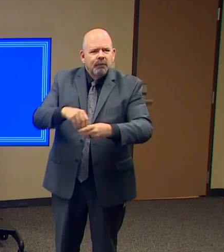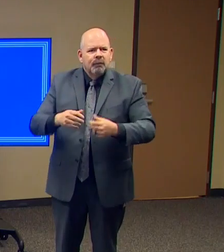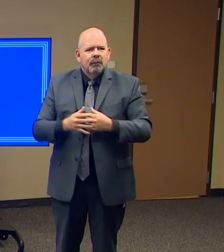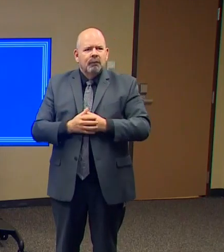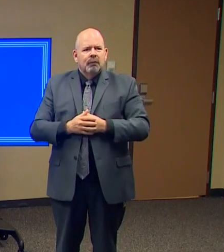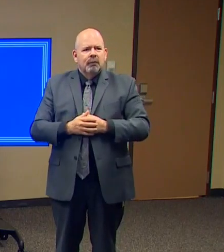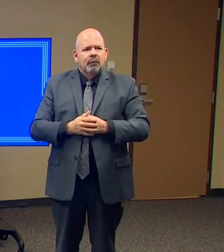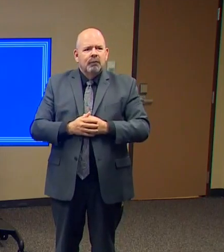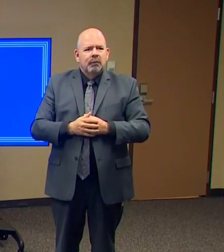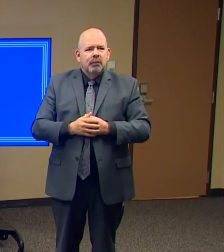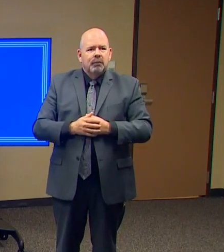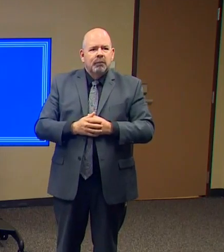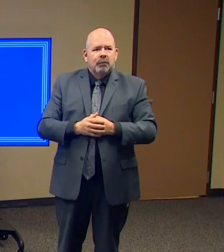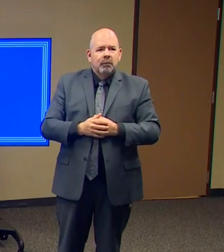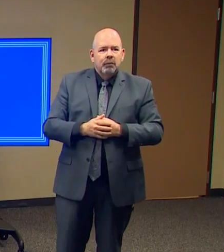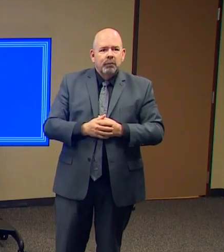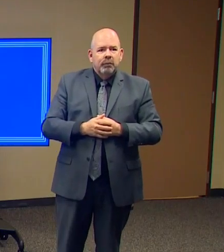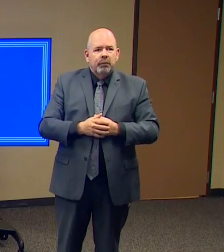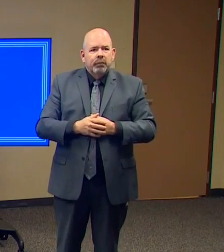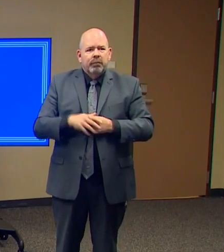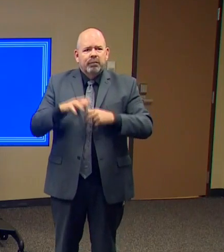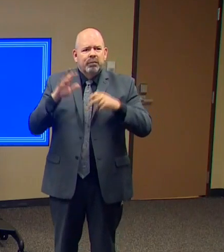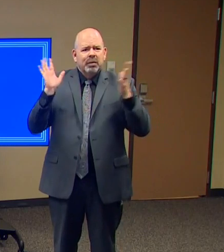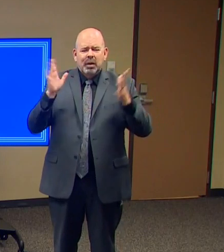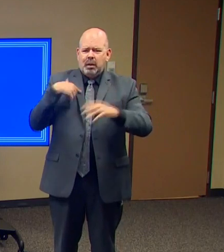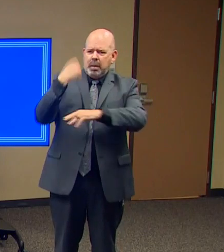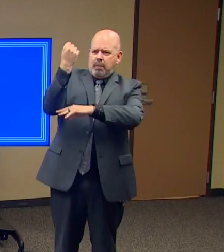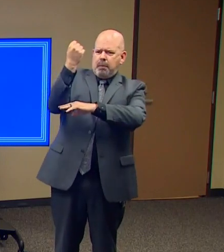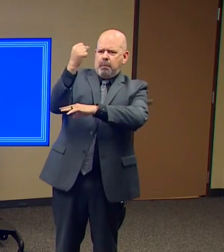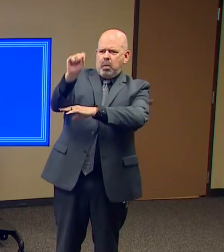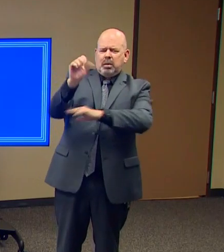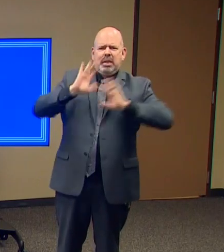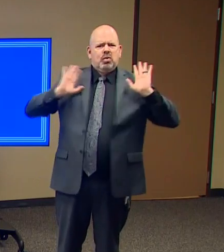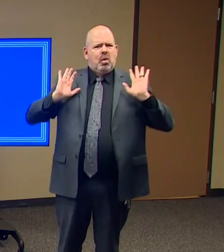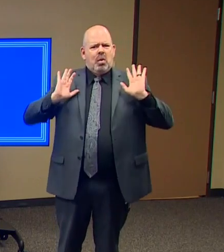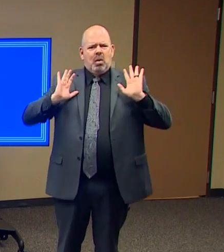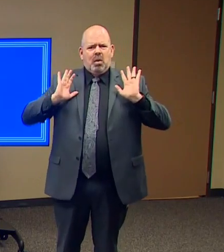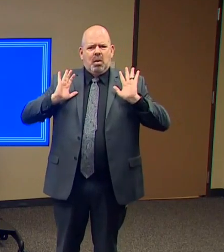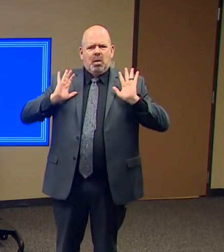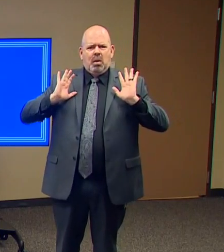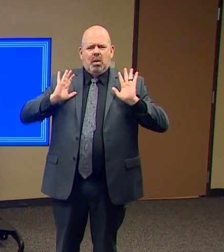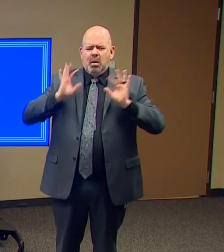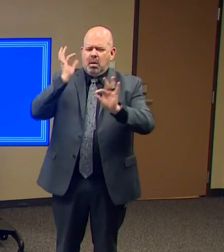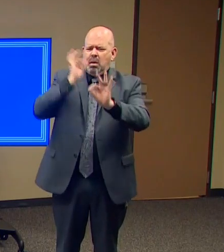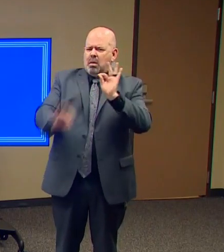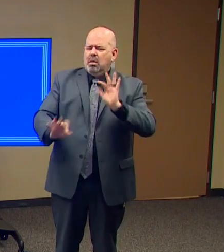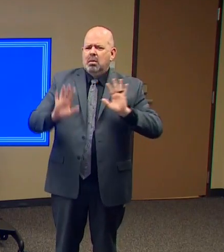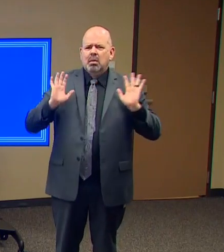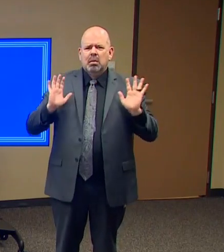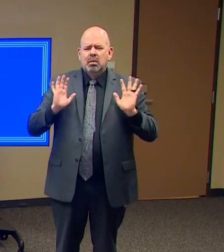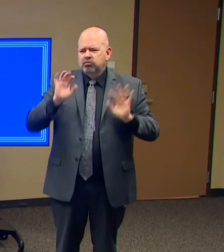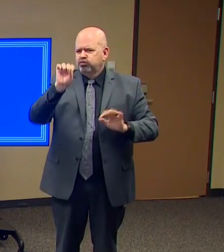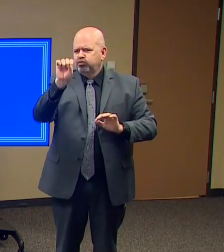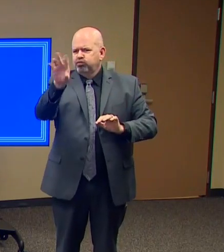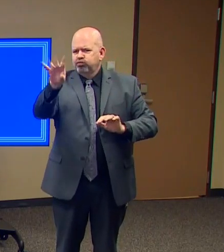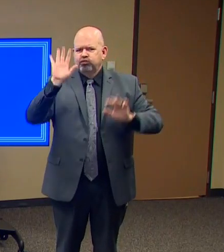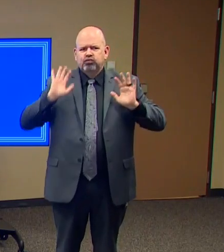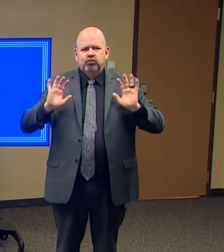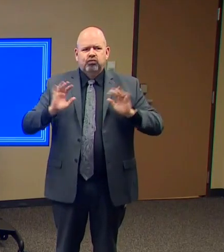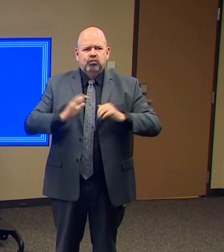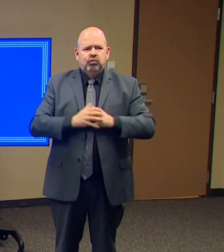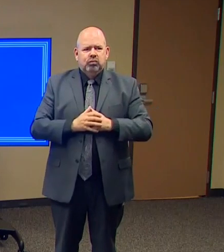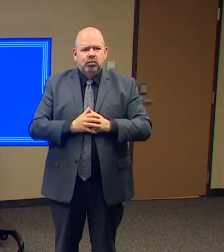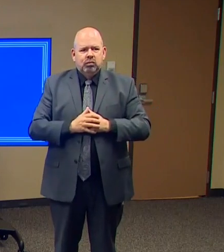status. The testing doesn't count against the public charge rule for people with a concern about their immigration status.